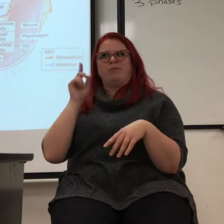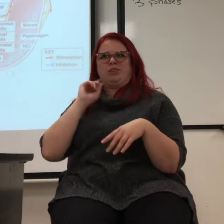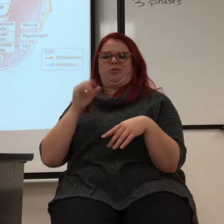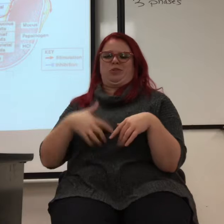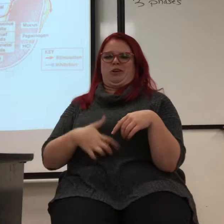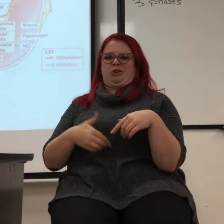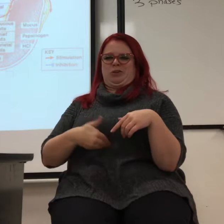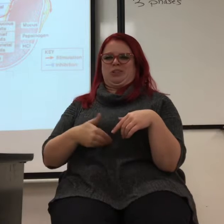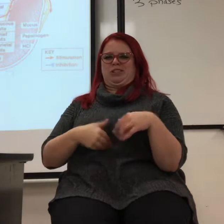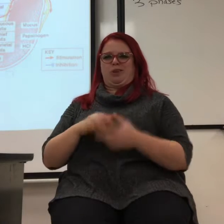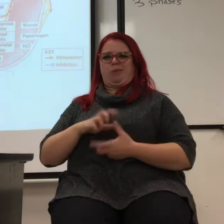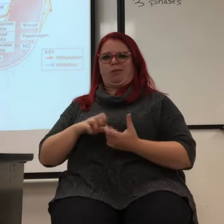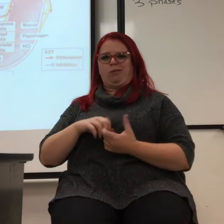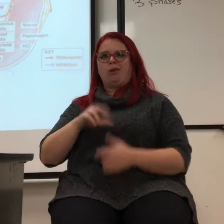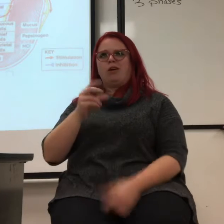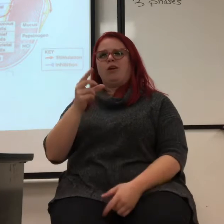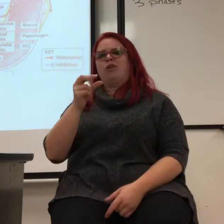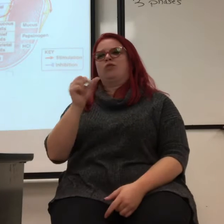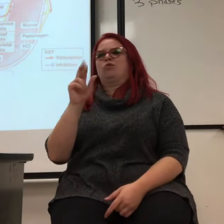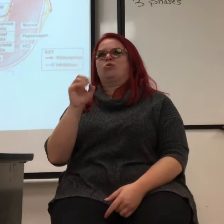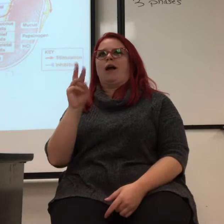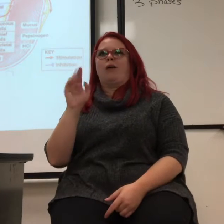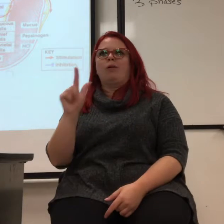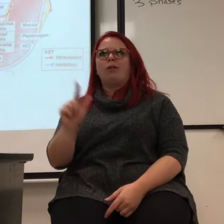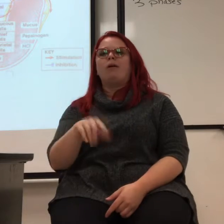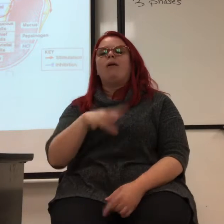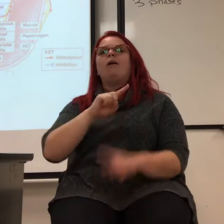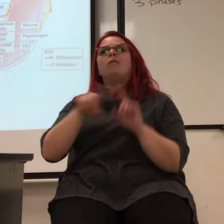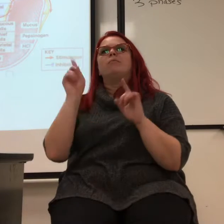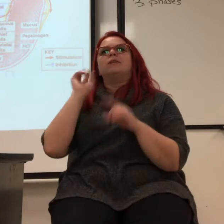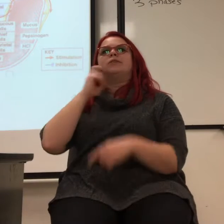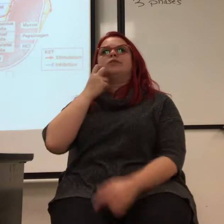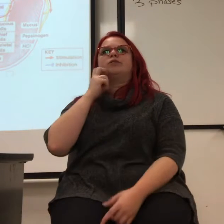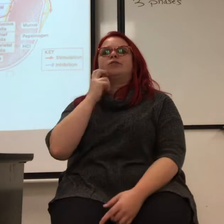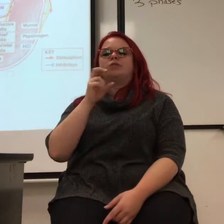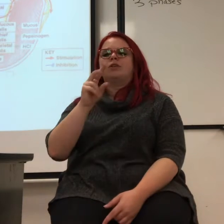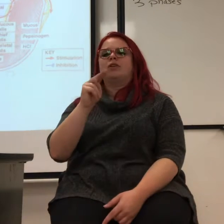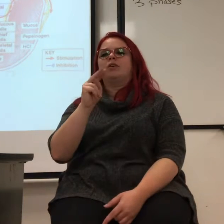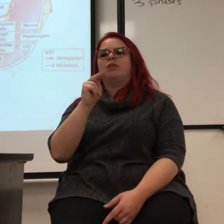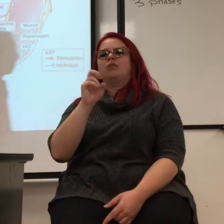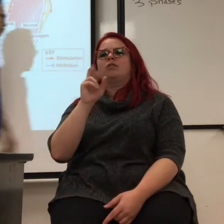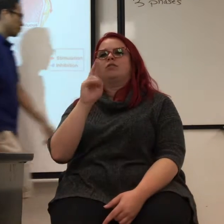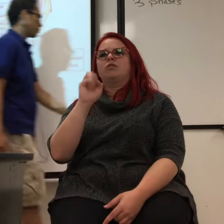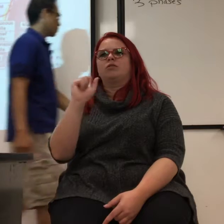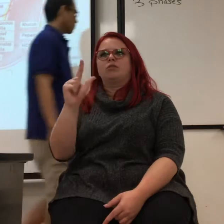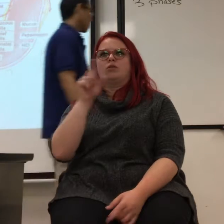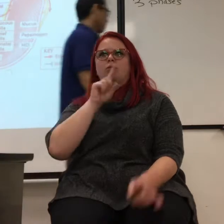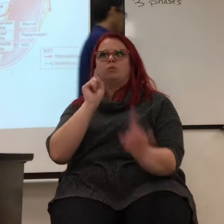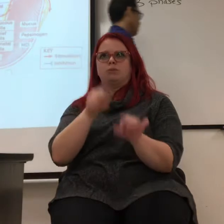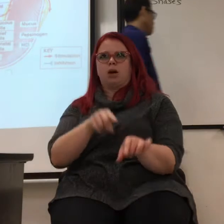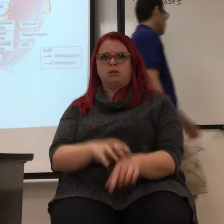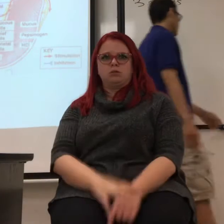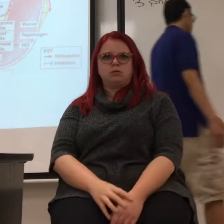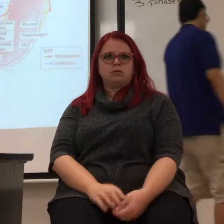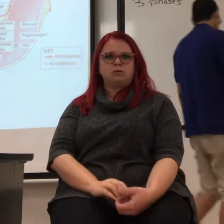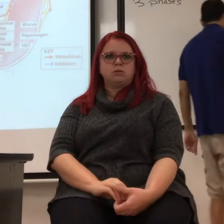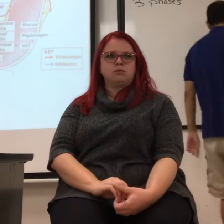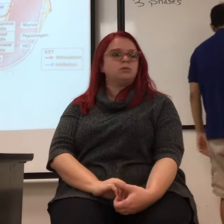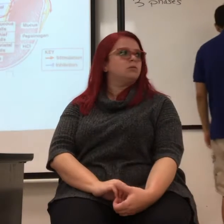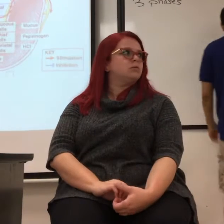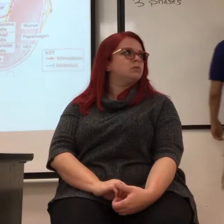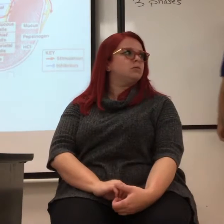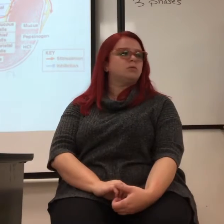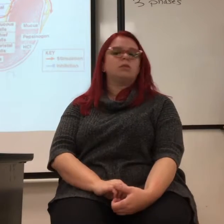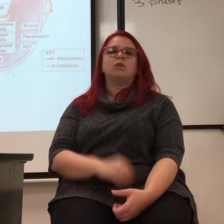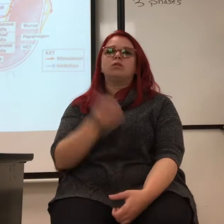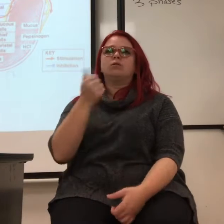pay attention to. This is a neural response. So anytime you study a neural